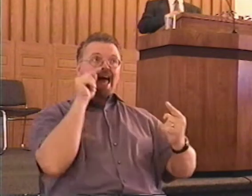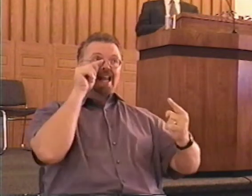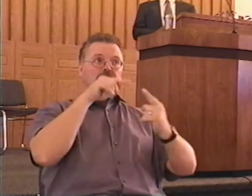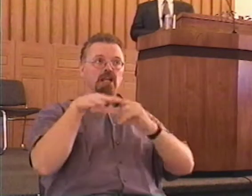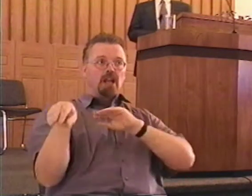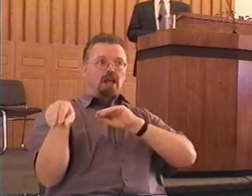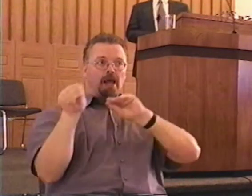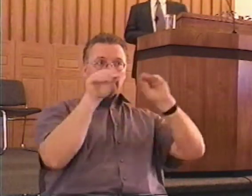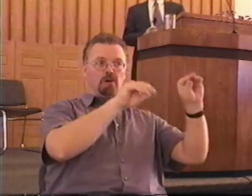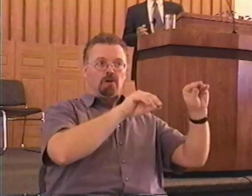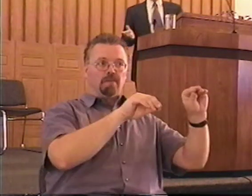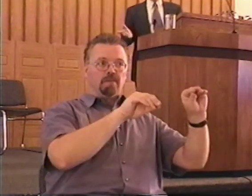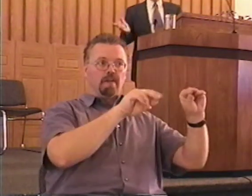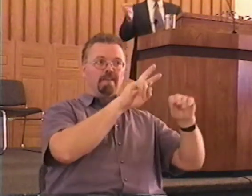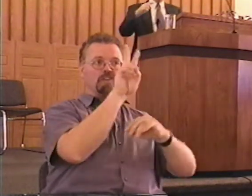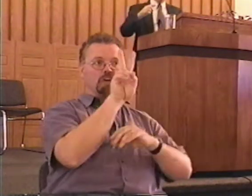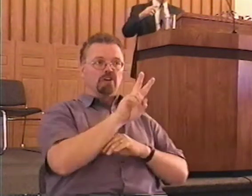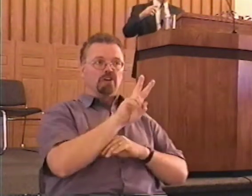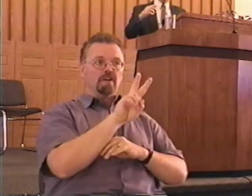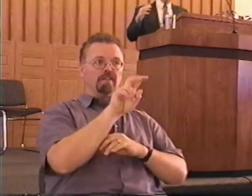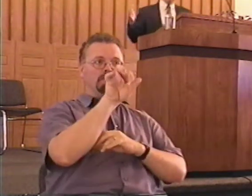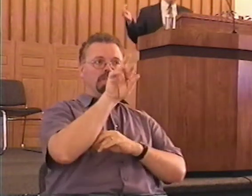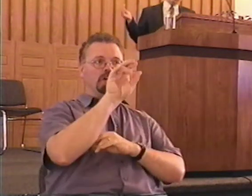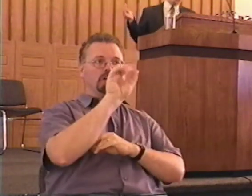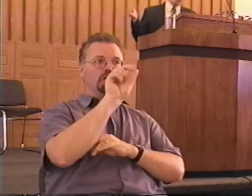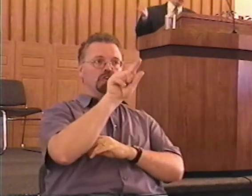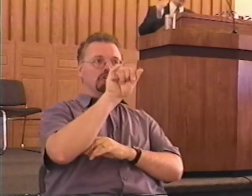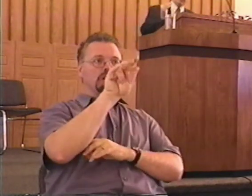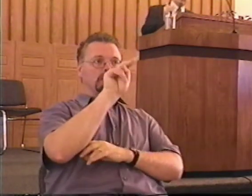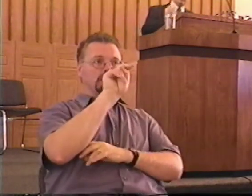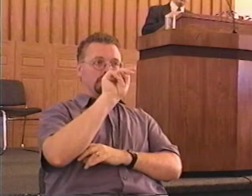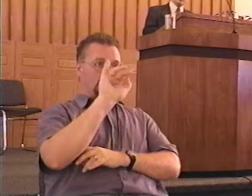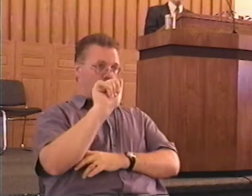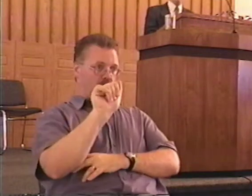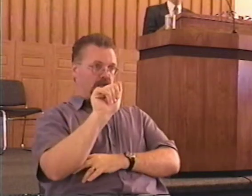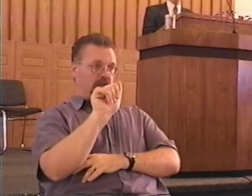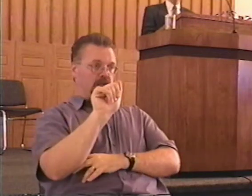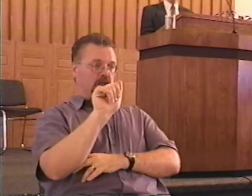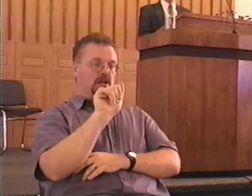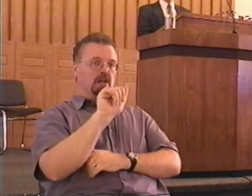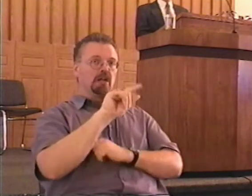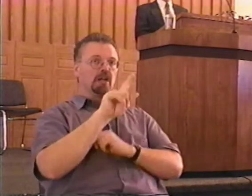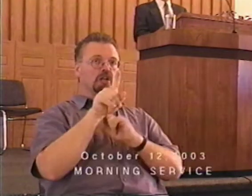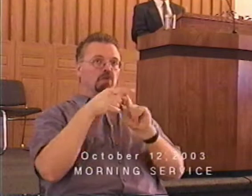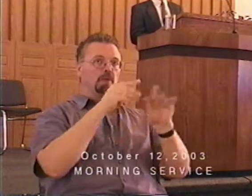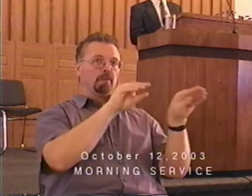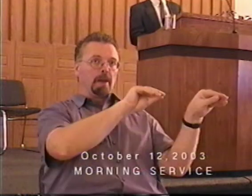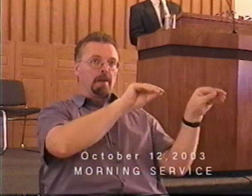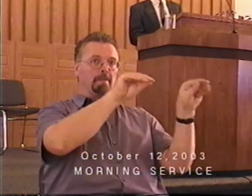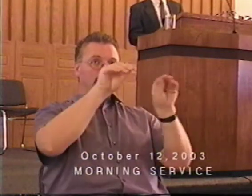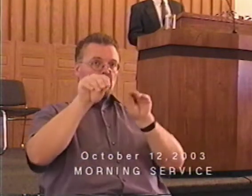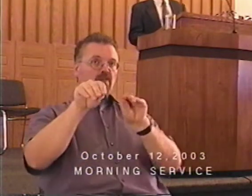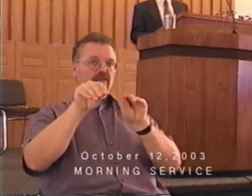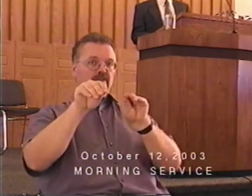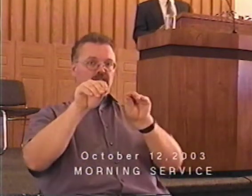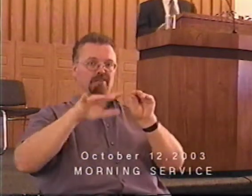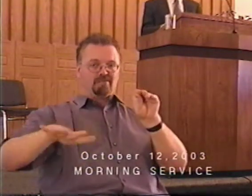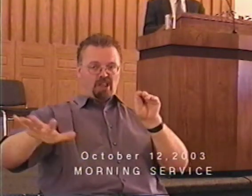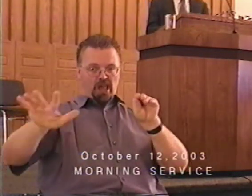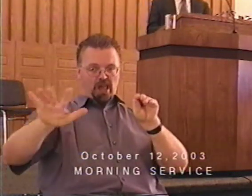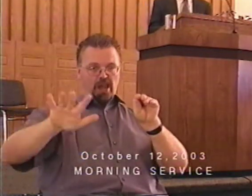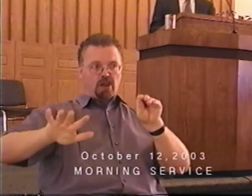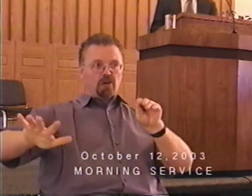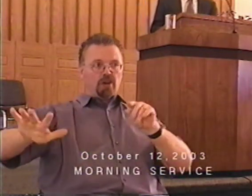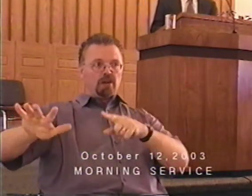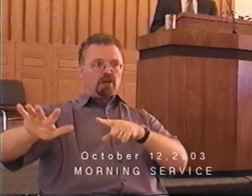to Virginia. Because in Virginia, when we moved then south of the Mason-Dixon line, we